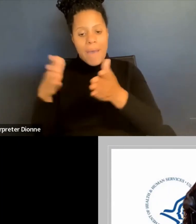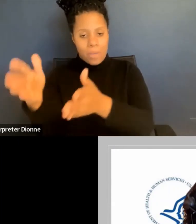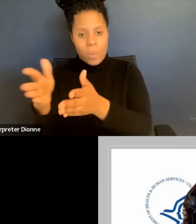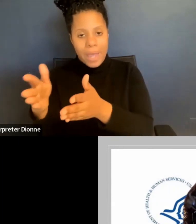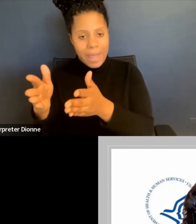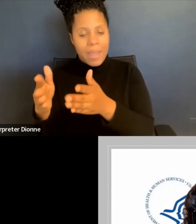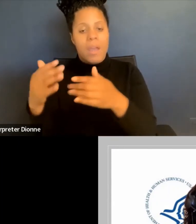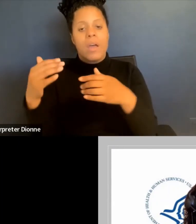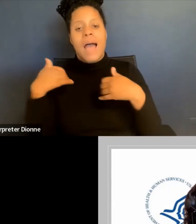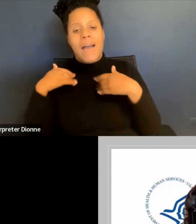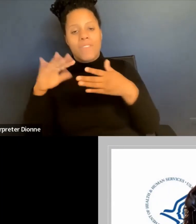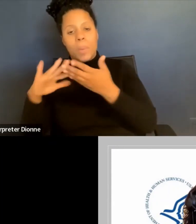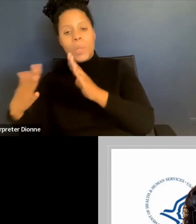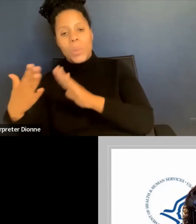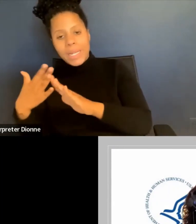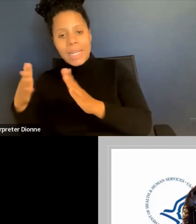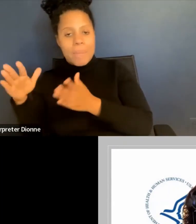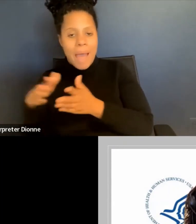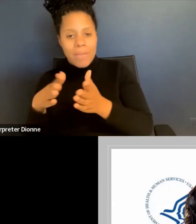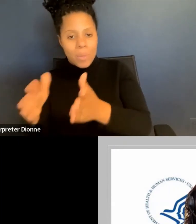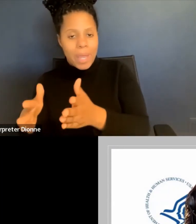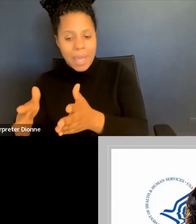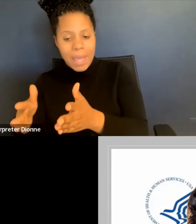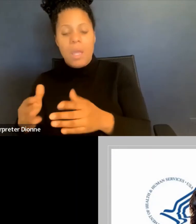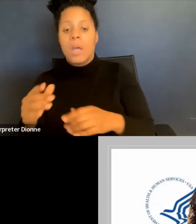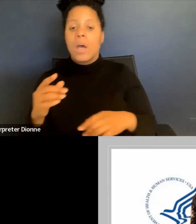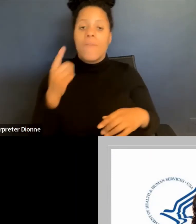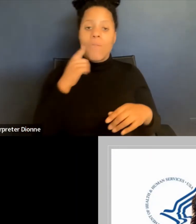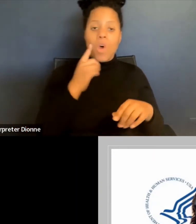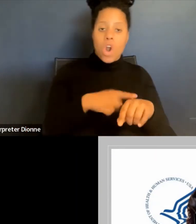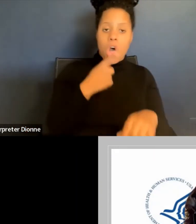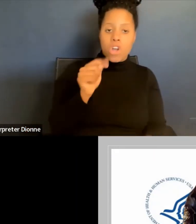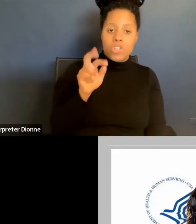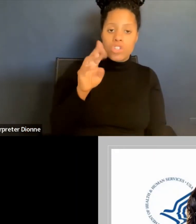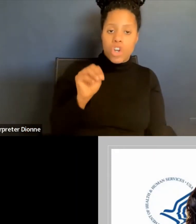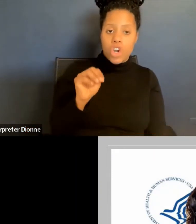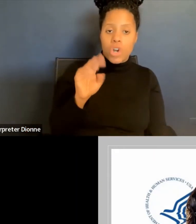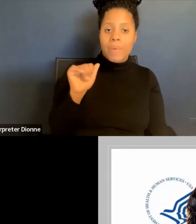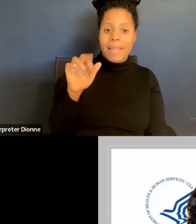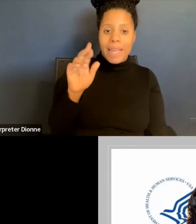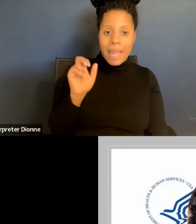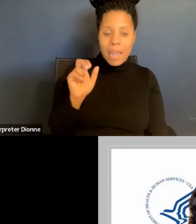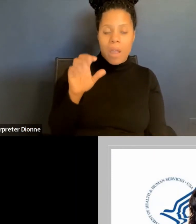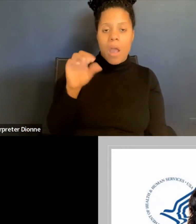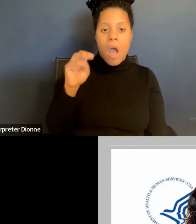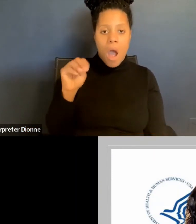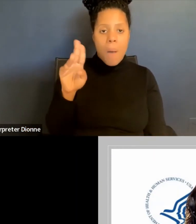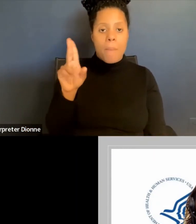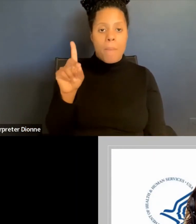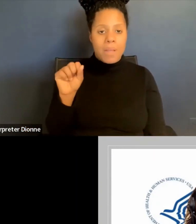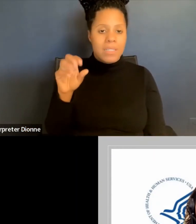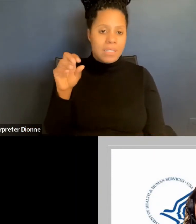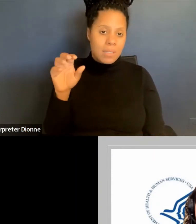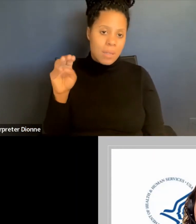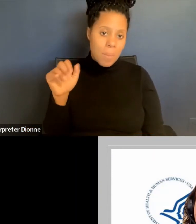side pathway, but absolutely for the long-term care ombudsmen themselves. Again, any of the